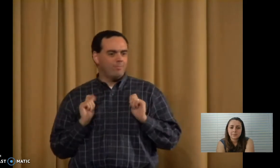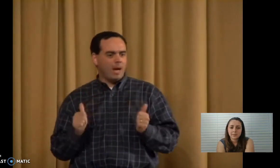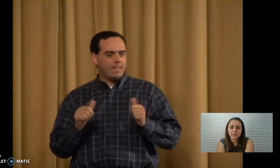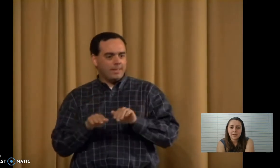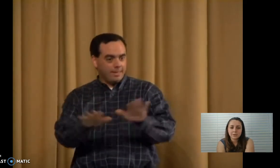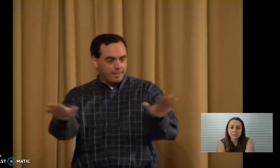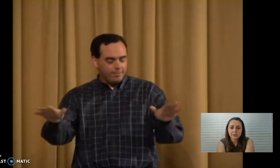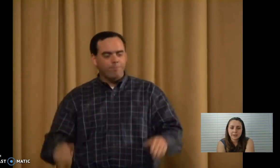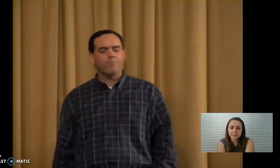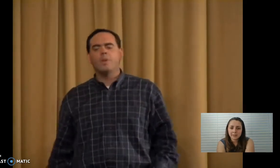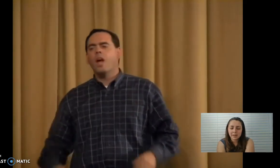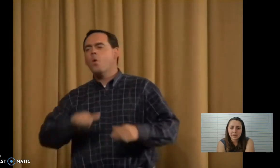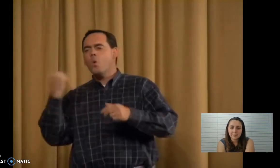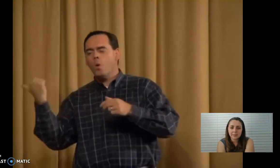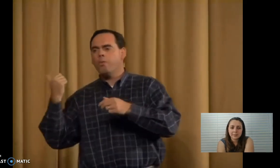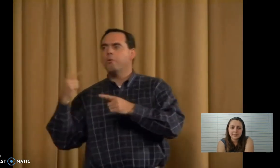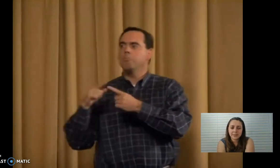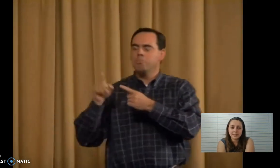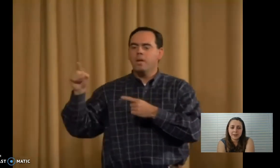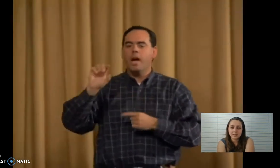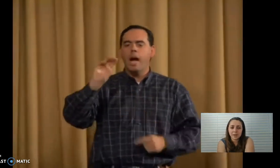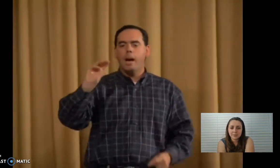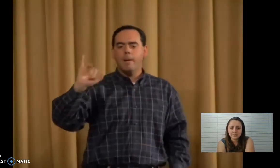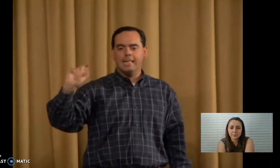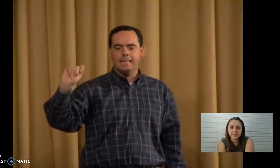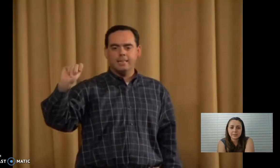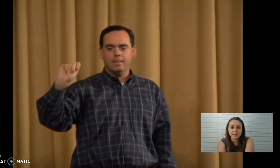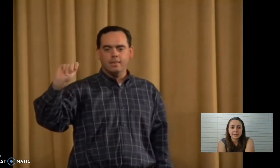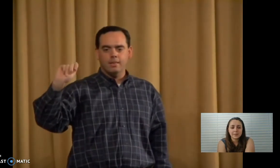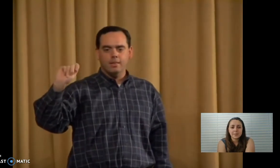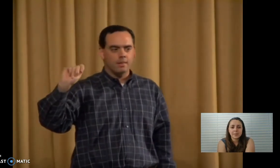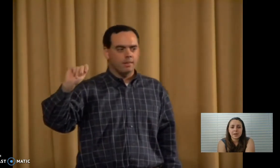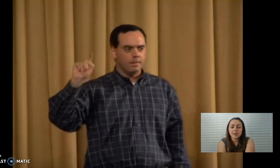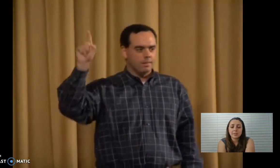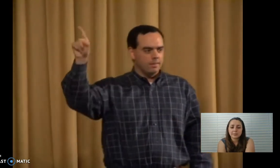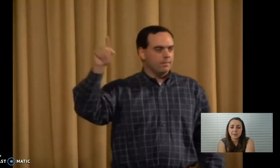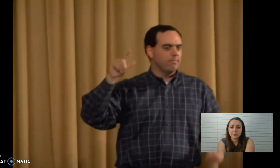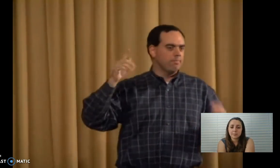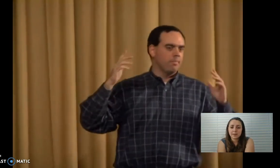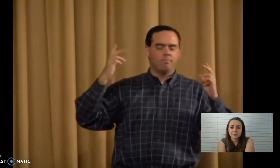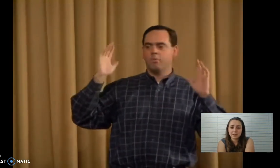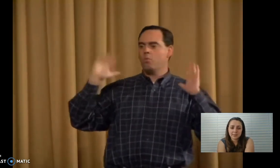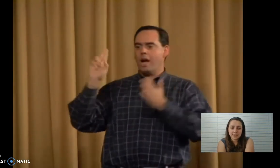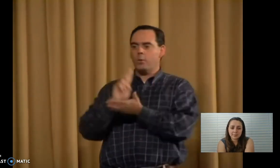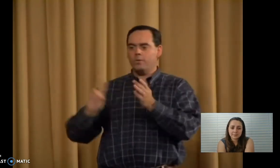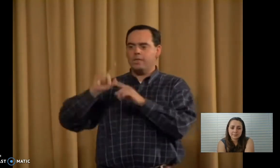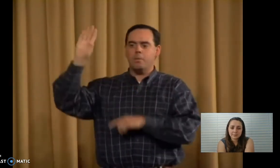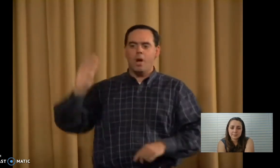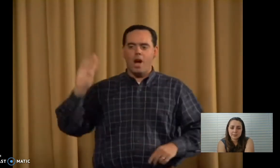Now, imagine sharing things on the internet, it would happen so quickly. Another example would be at MIT.